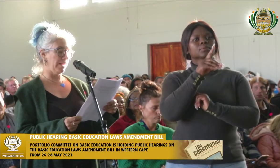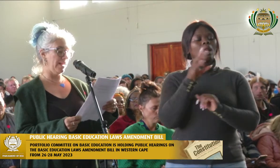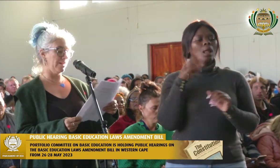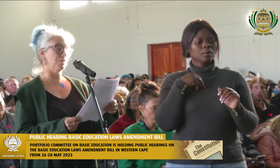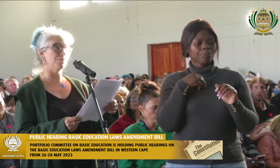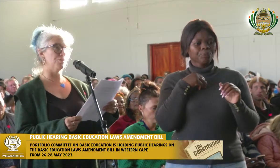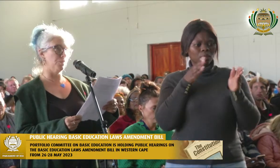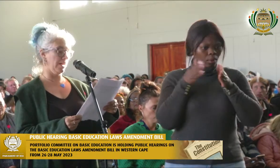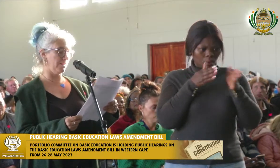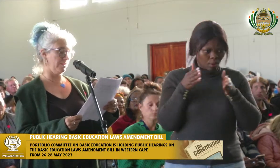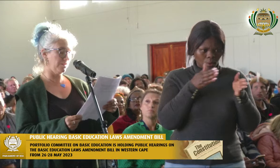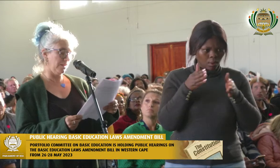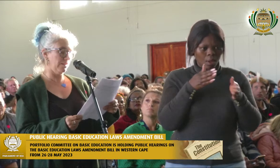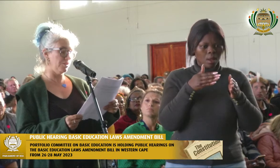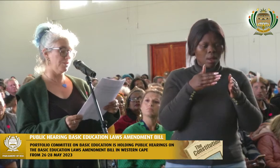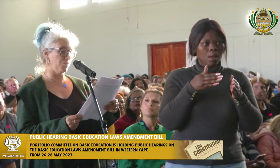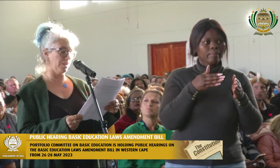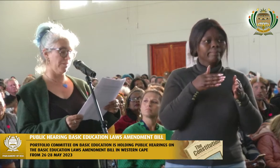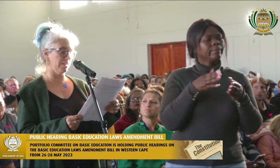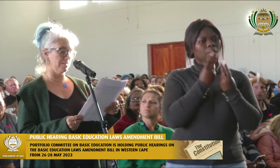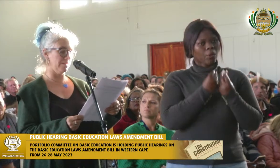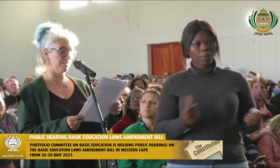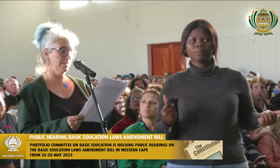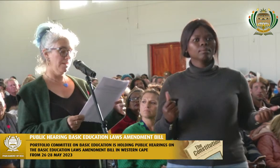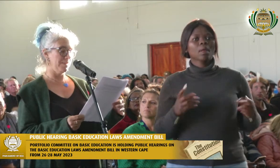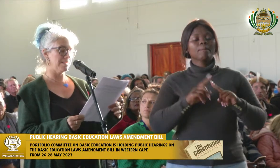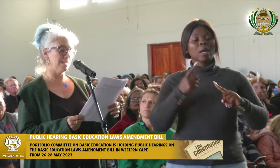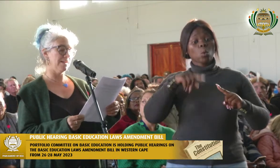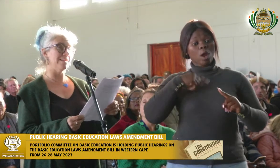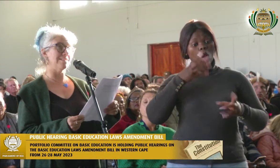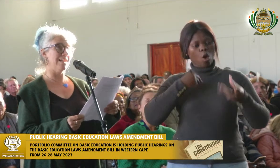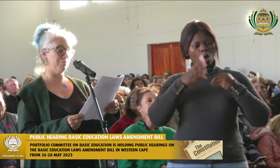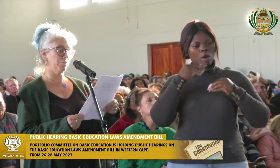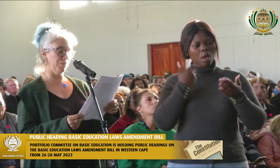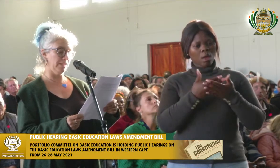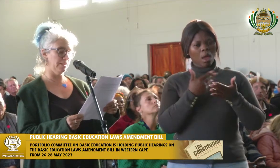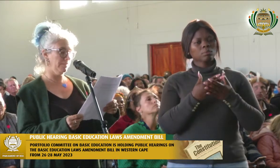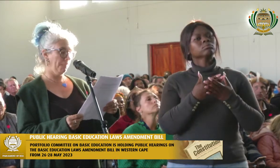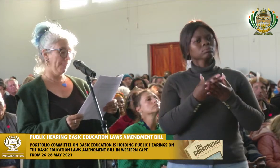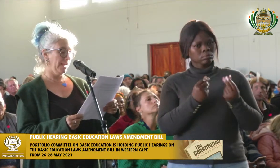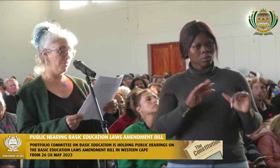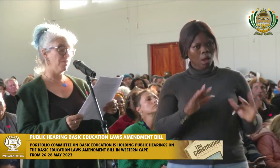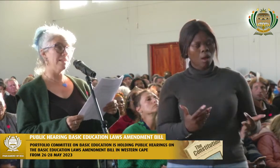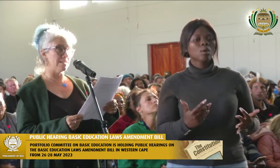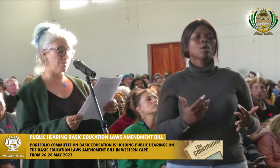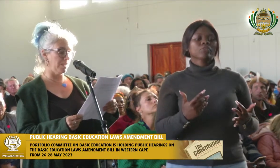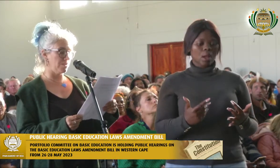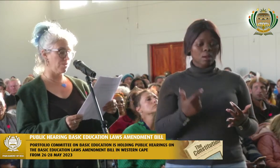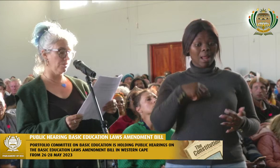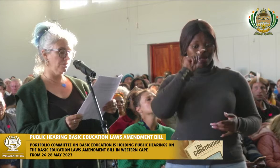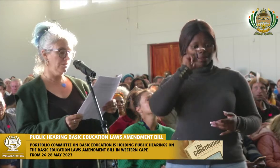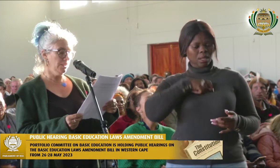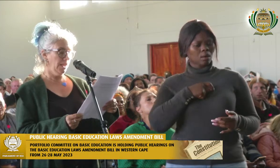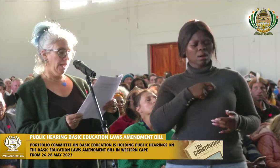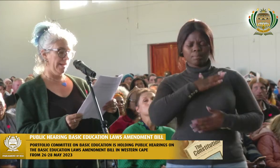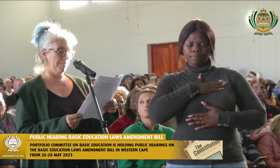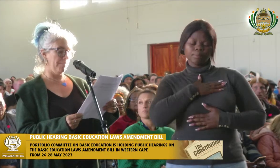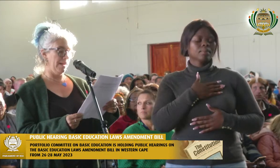but we had learned to work around it. My son now has a love for learning. He really does well at